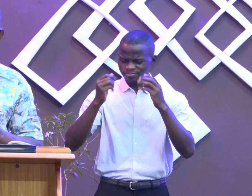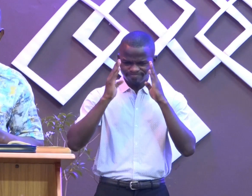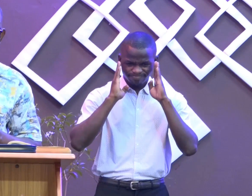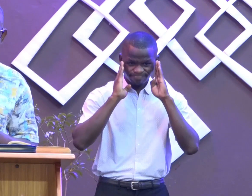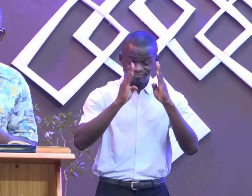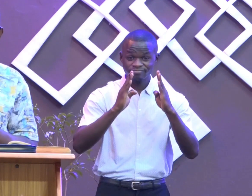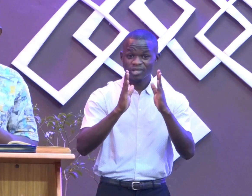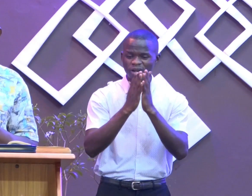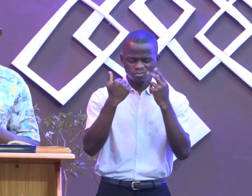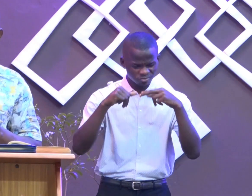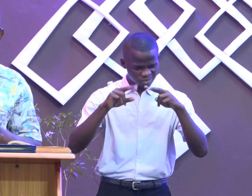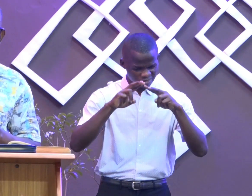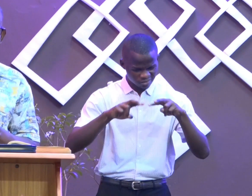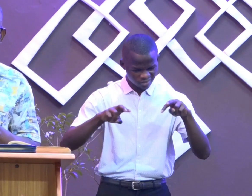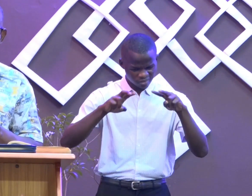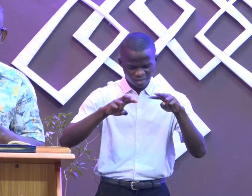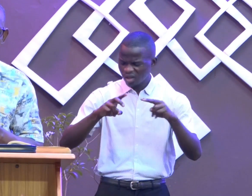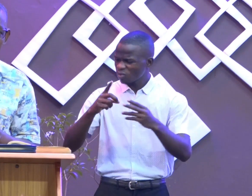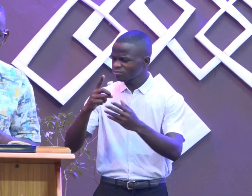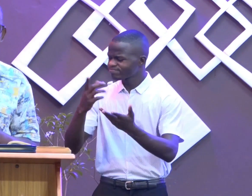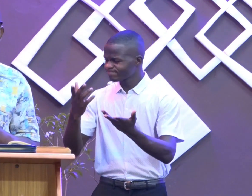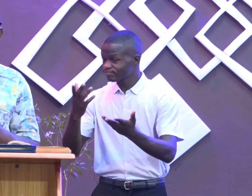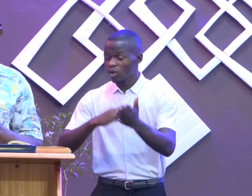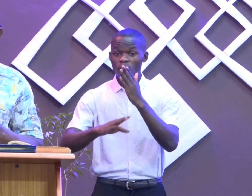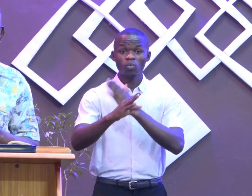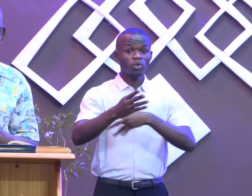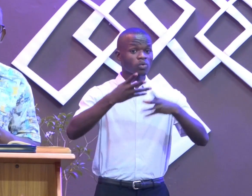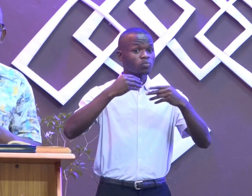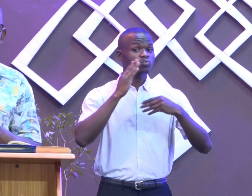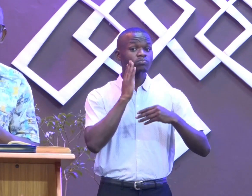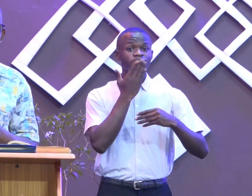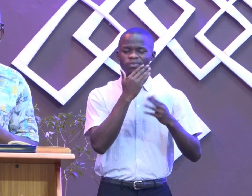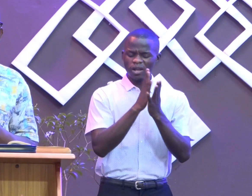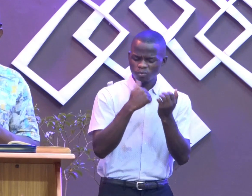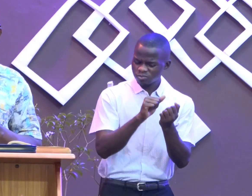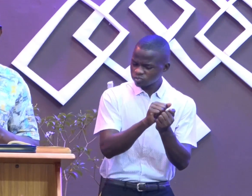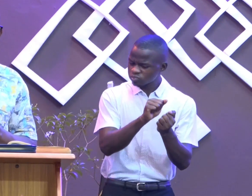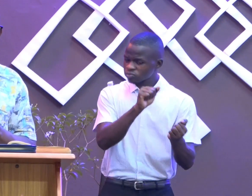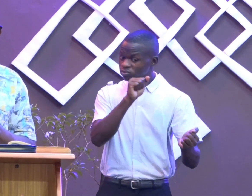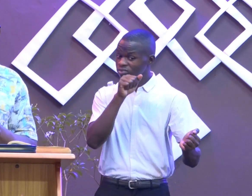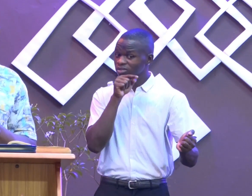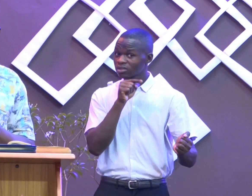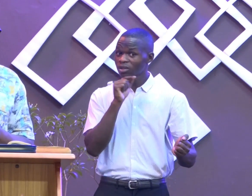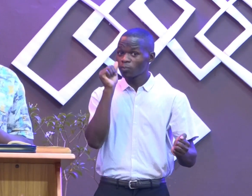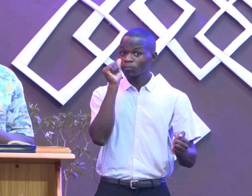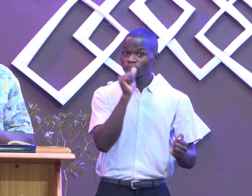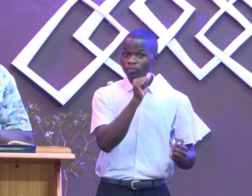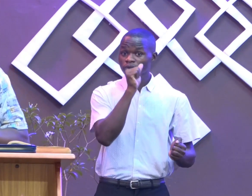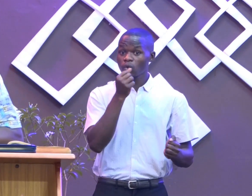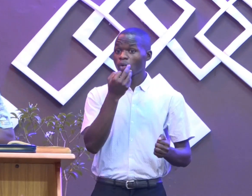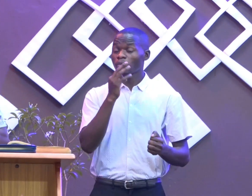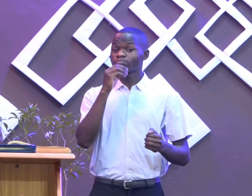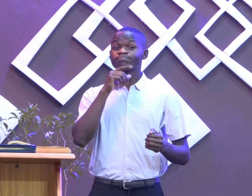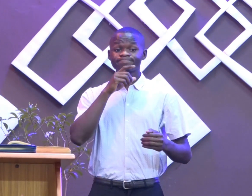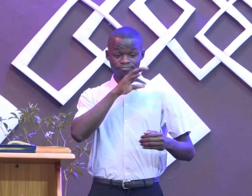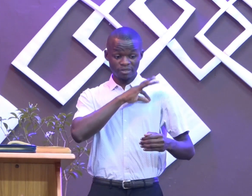Kenenye, twetegereze, katonda tuwechisa tubikulirwe, obuzi wabu kutegera, echame chiri mumuntu womunda. And